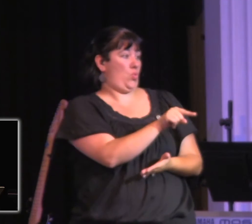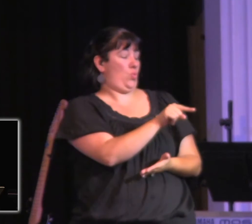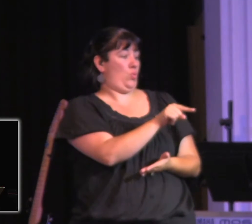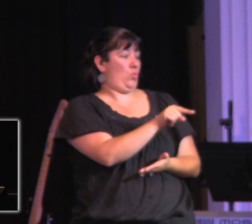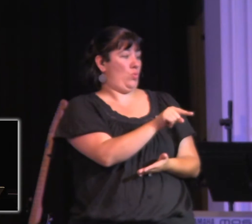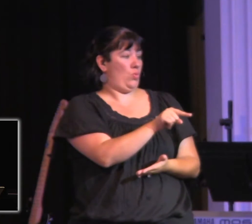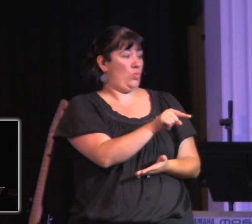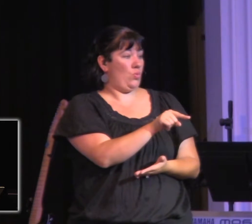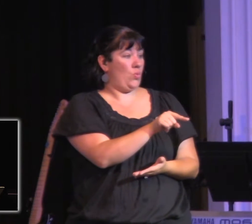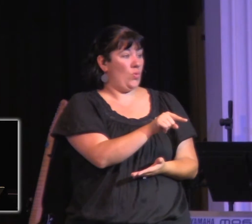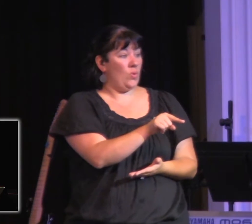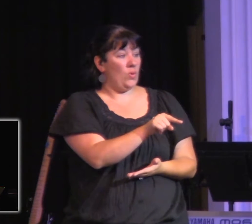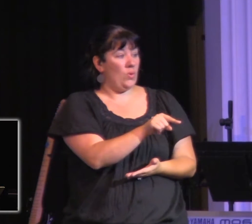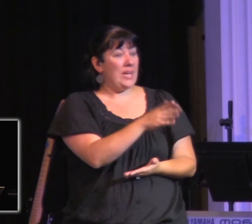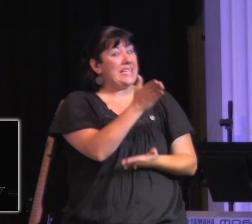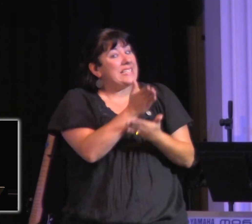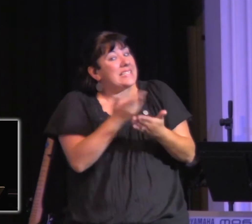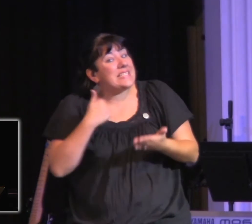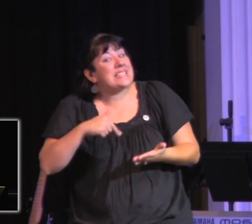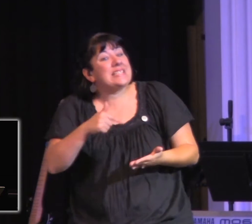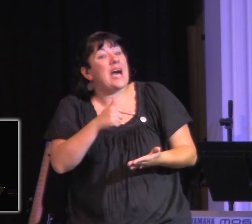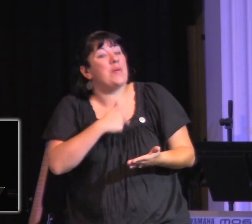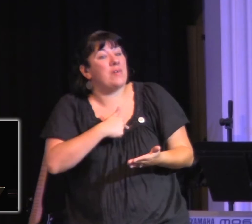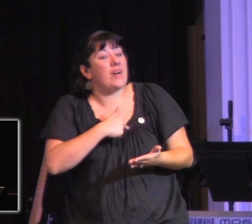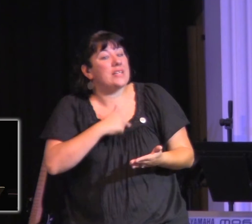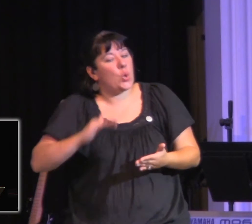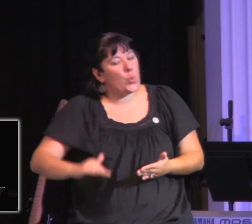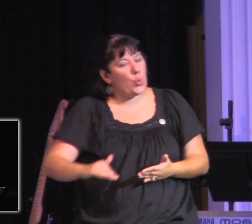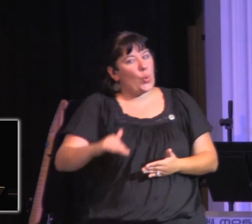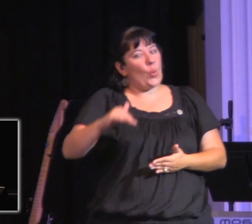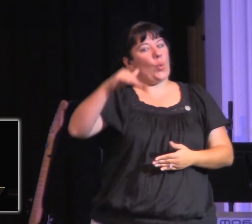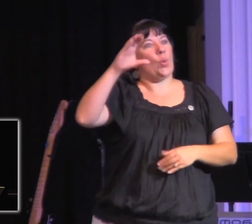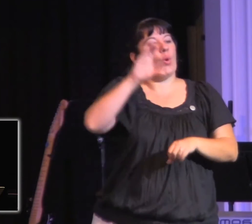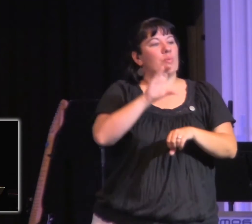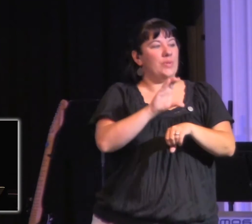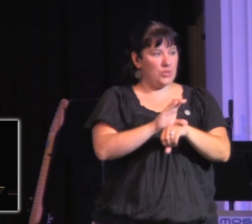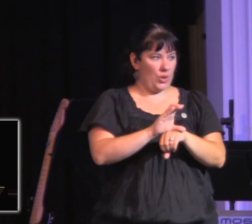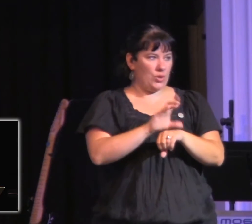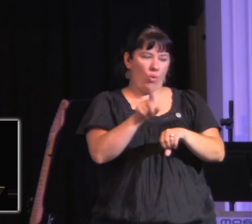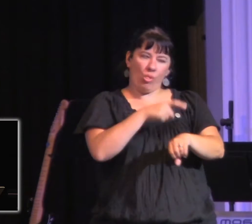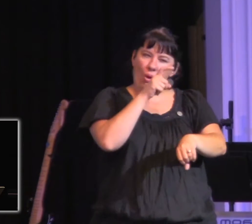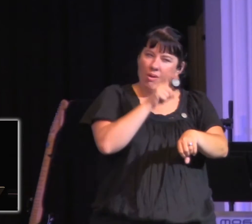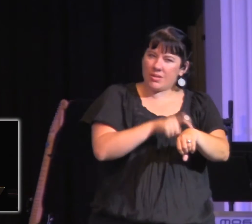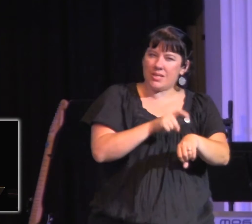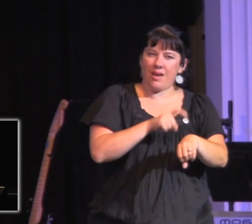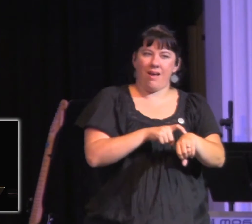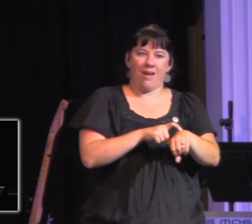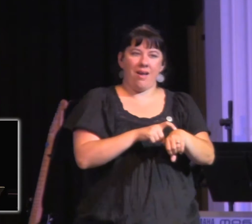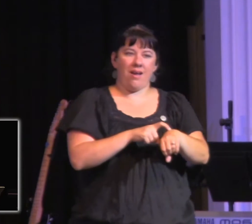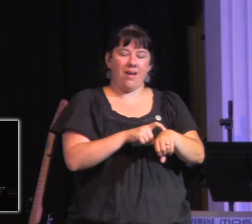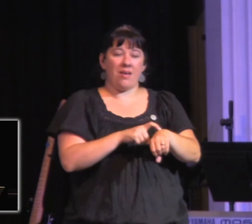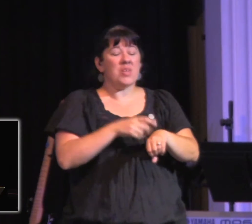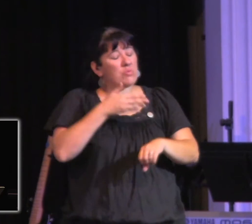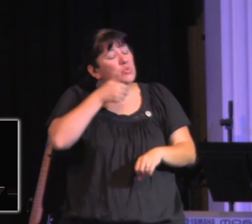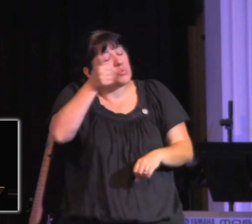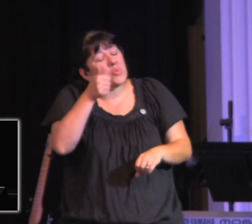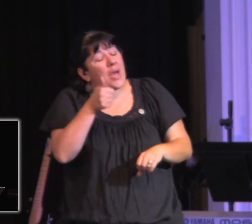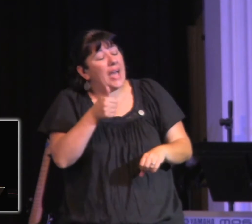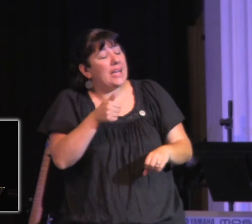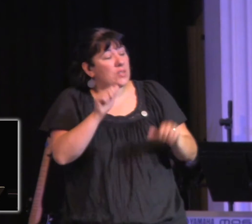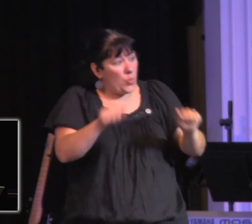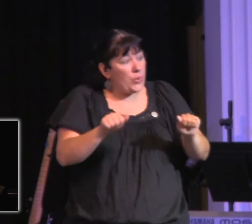long time, and we've done the best that we could, but the reality is we're being crippled by the brokenness of our life. We've been